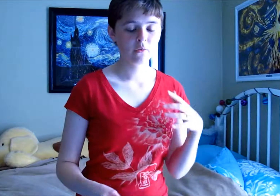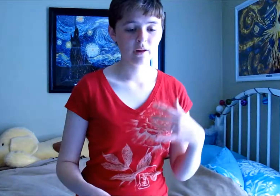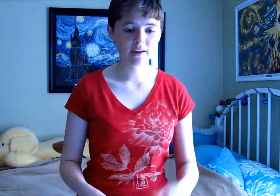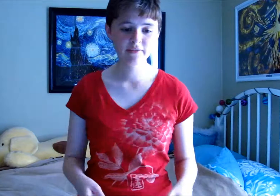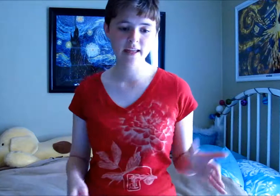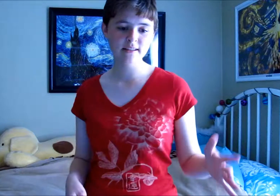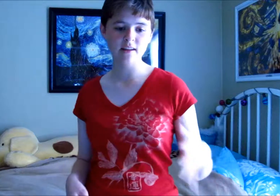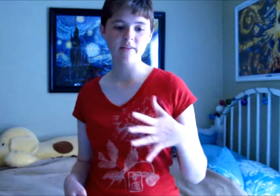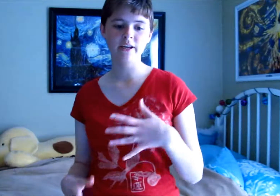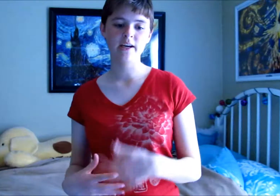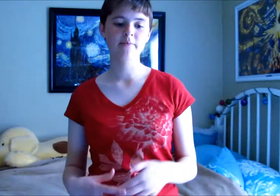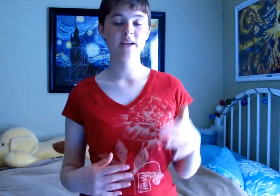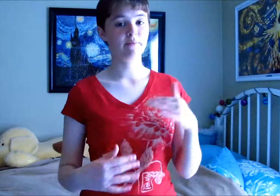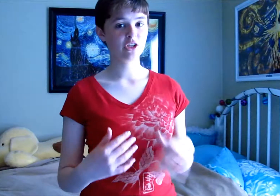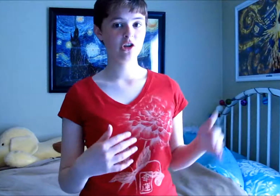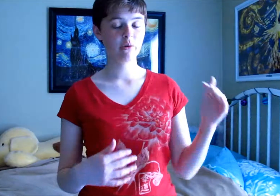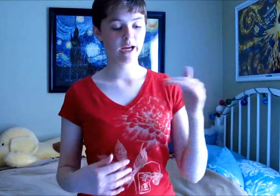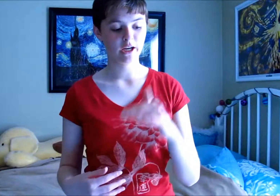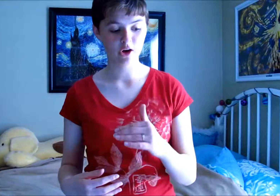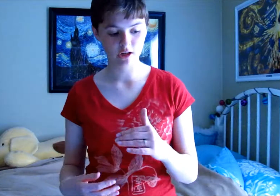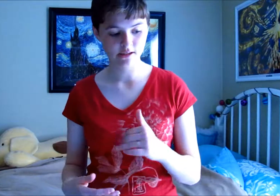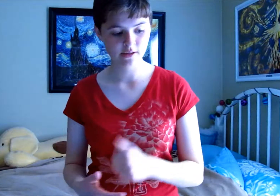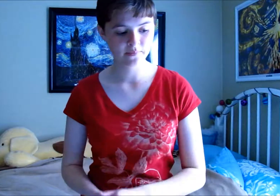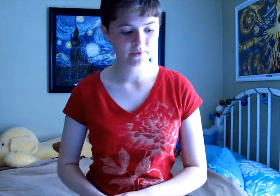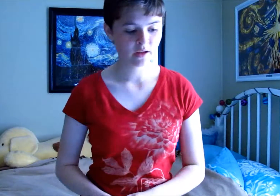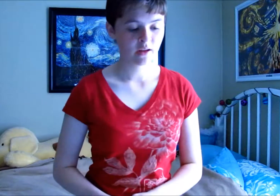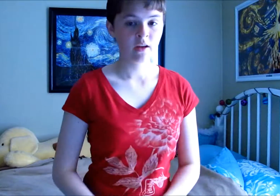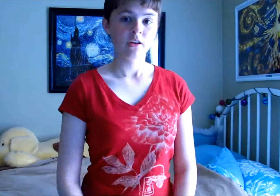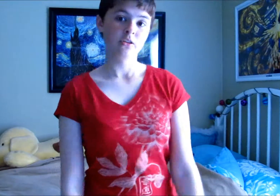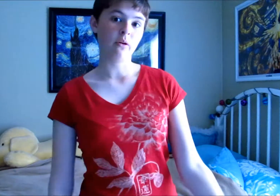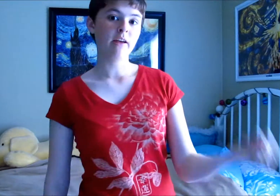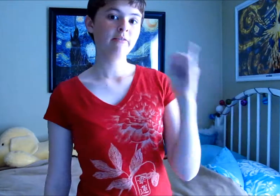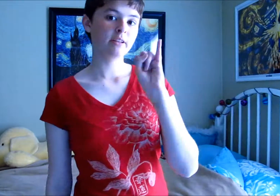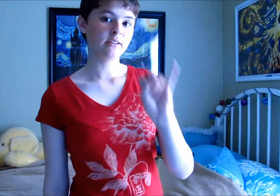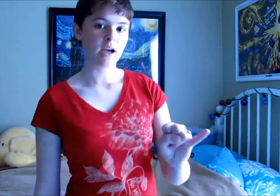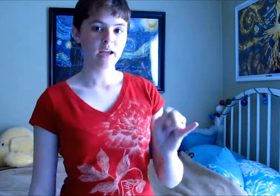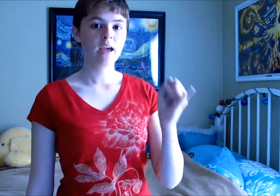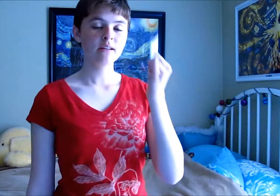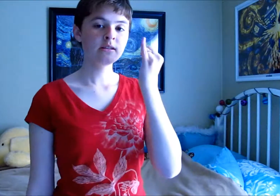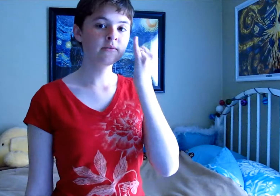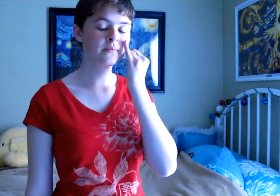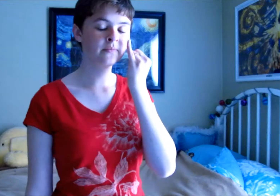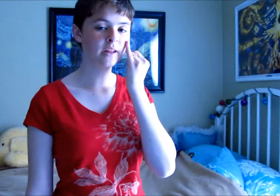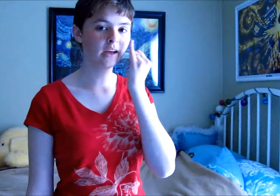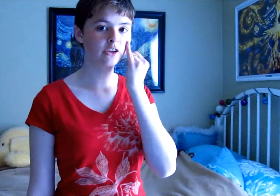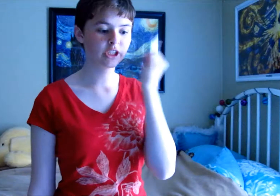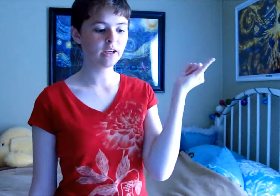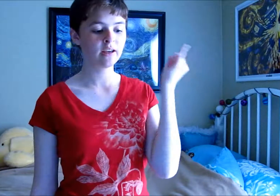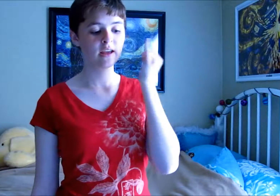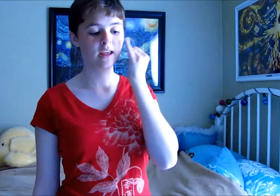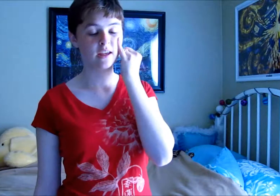Well, if that's love, it comes at much too high a cost. So if is I hand at your cheek.